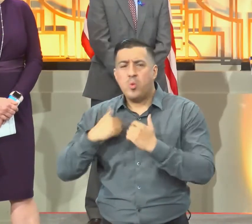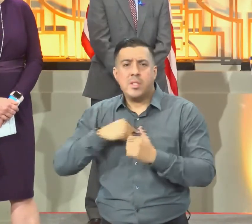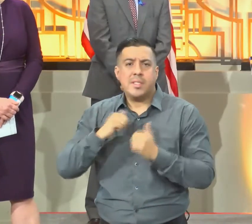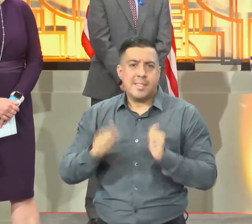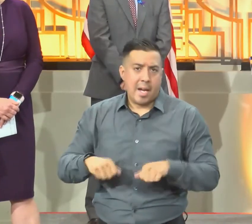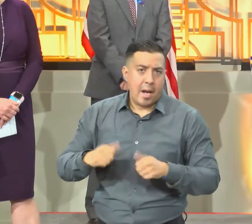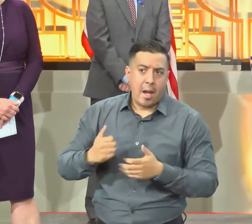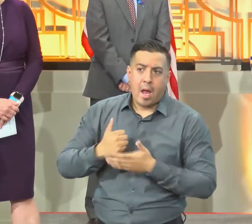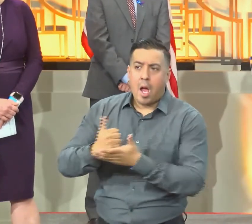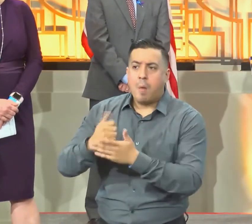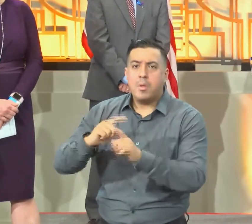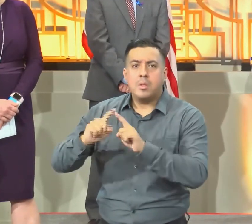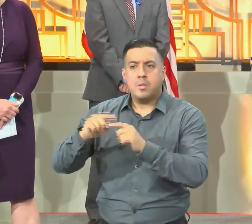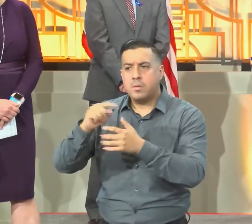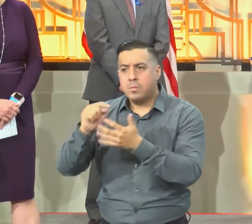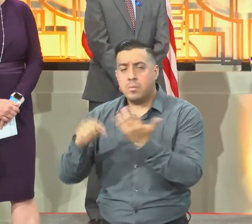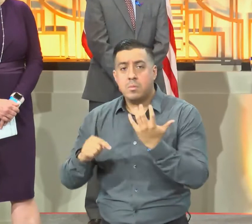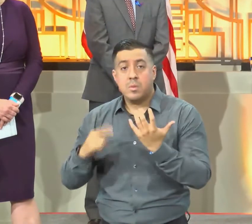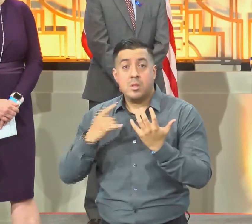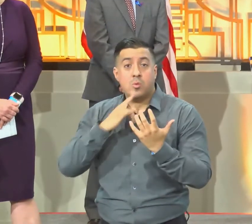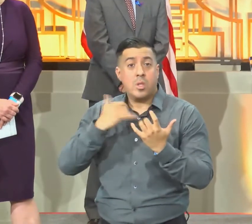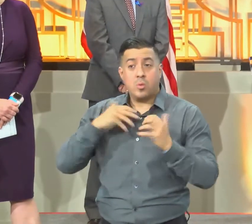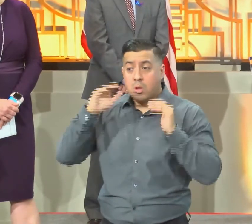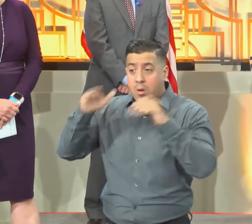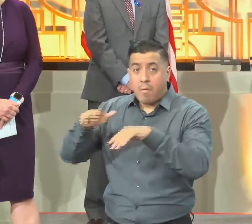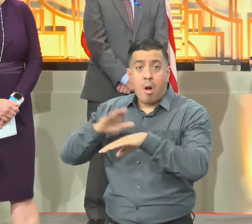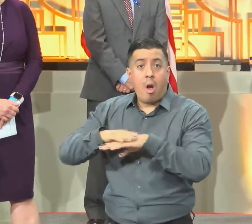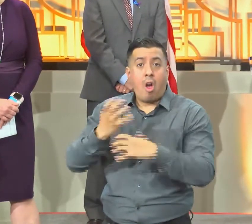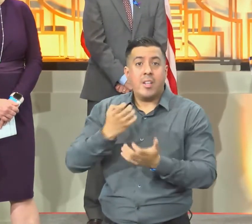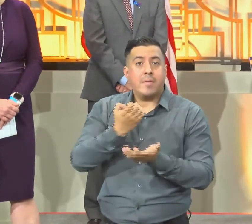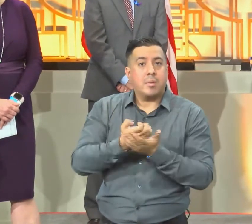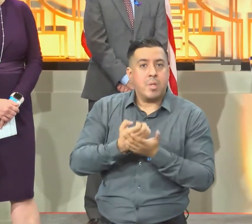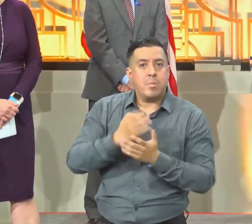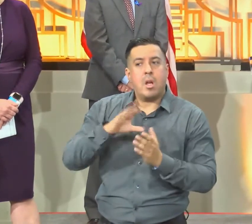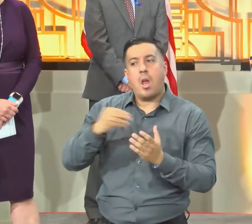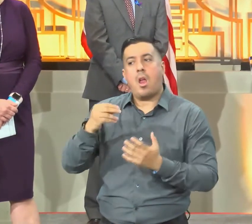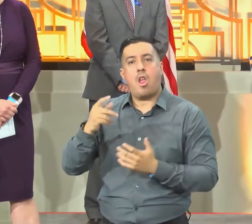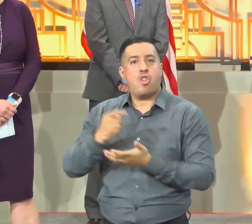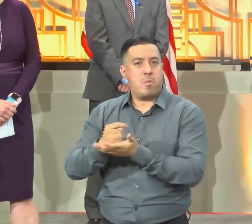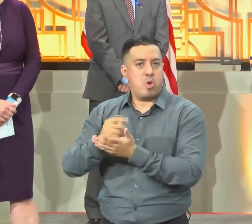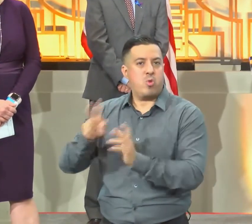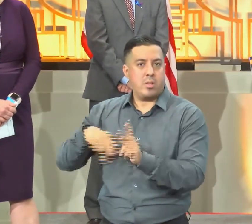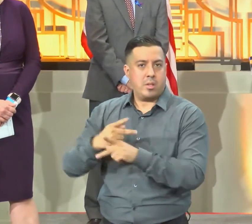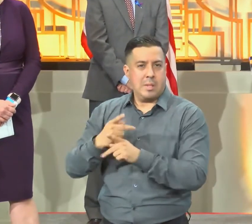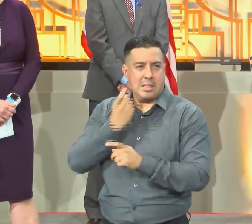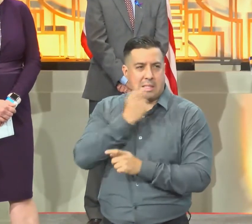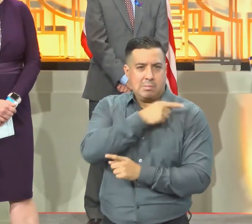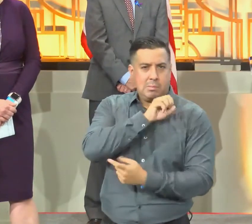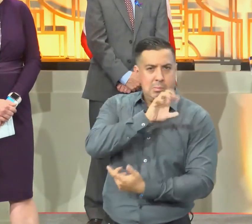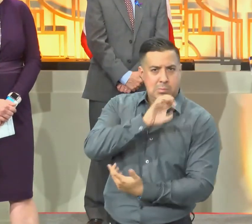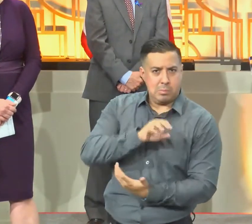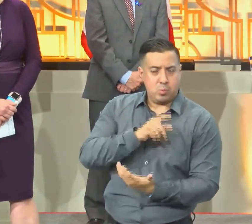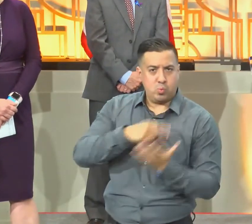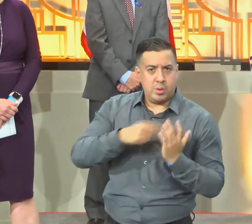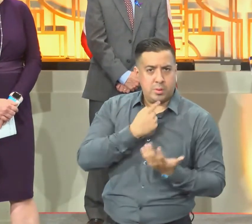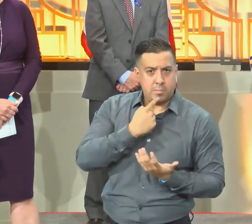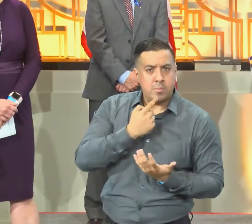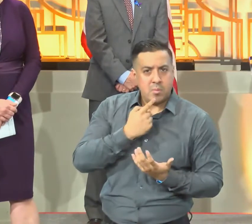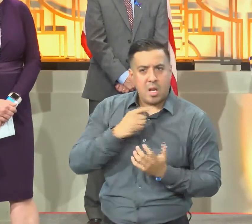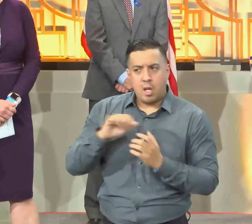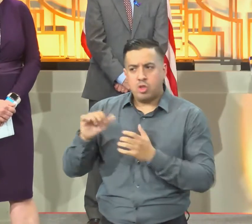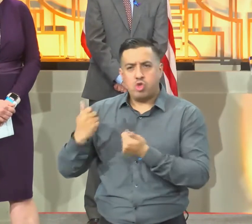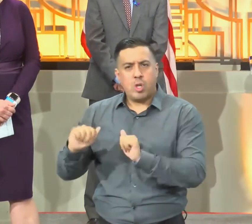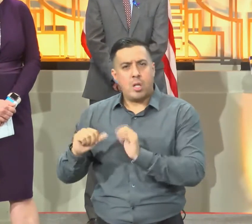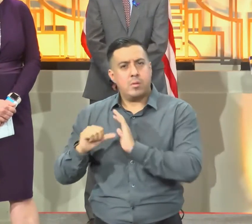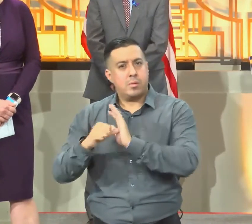efforts. I want to hone in today on the economic and therapeutic pieces Mayor Turner talked about and emphasize how this is